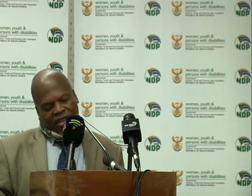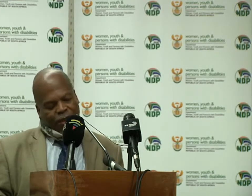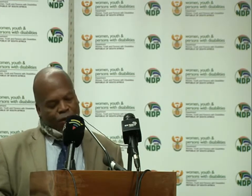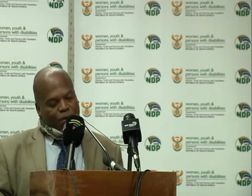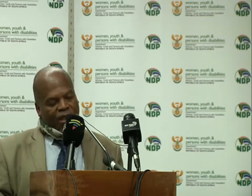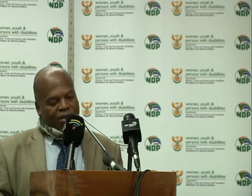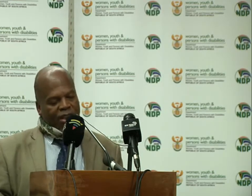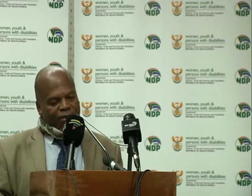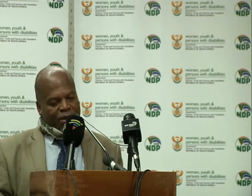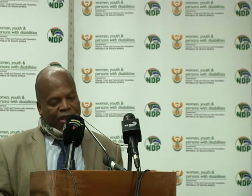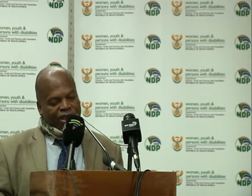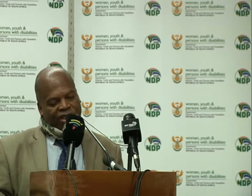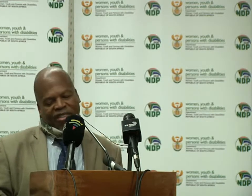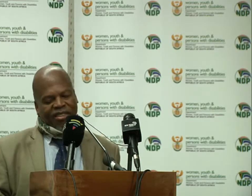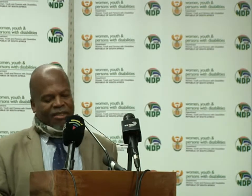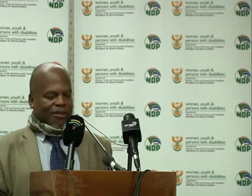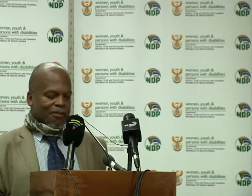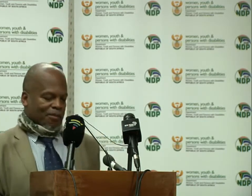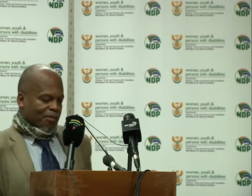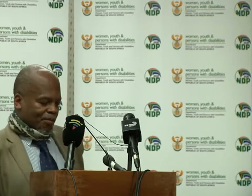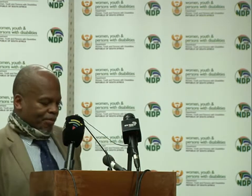month as we speak. Thank you very much.